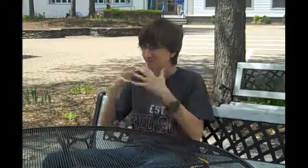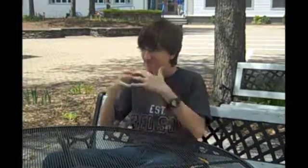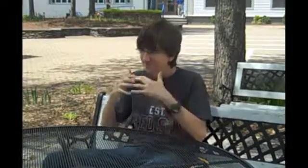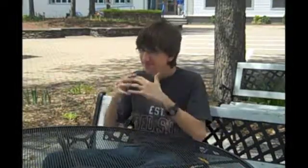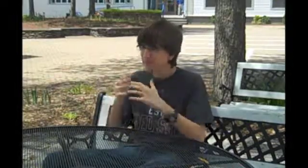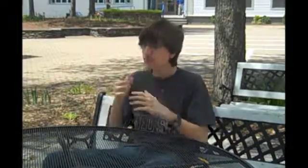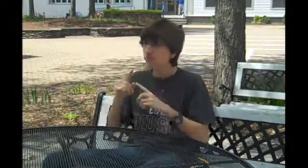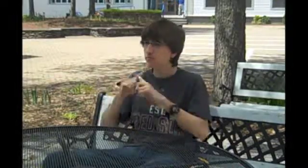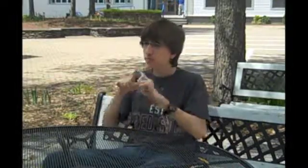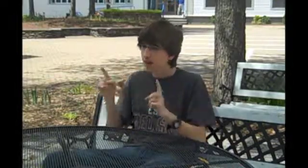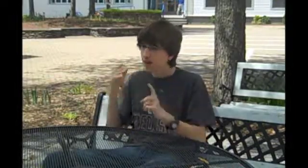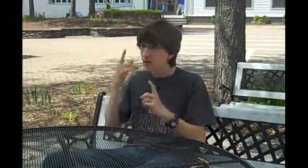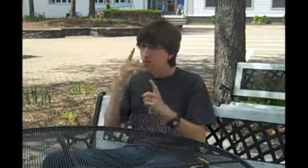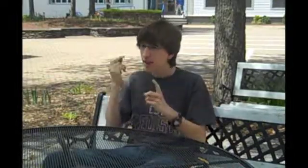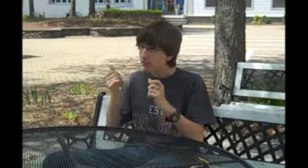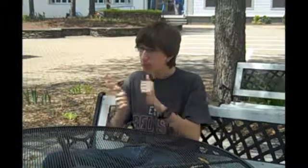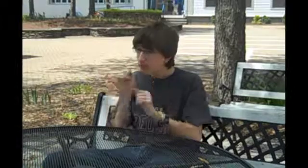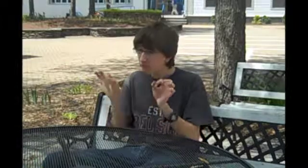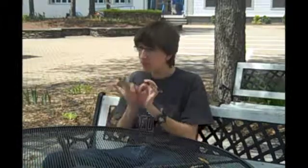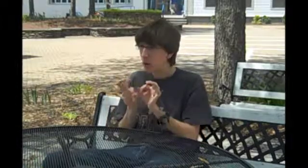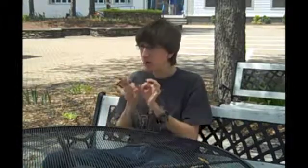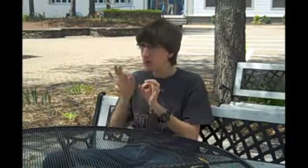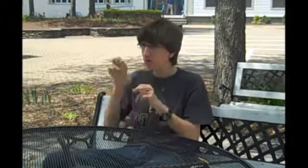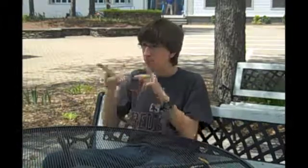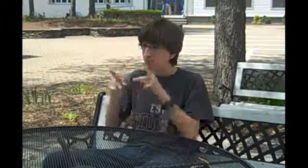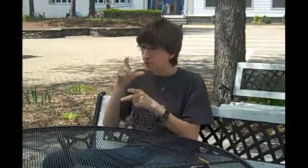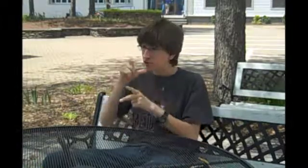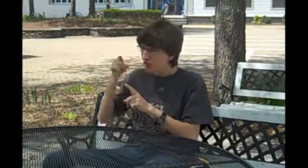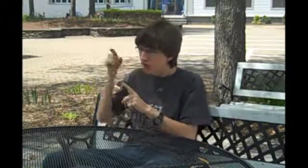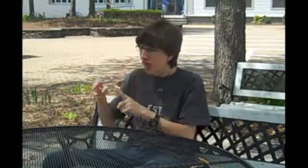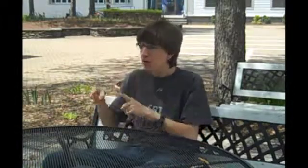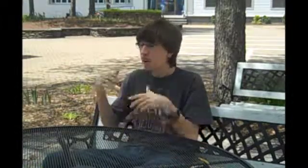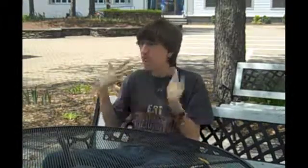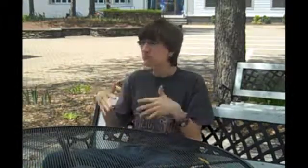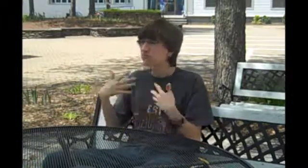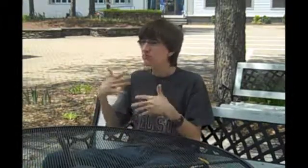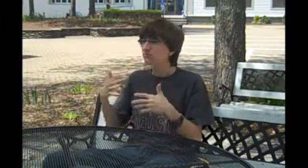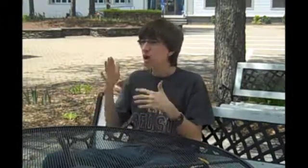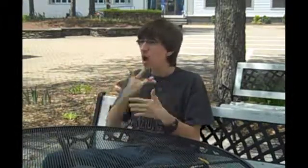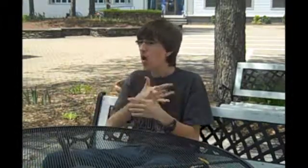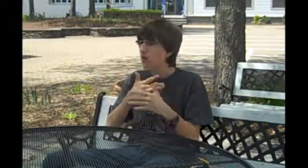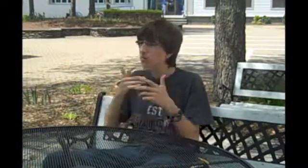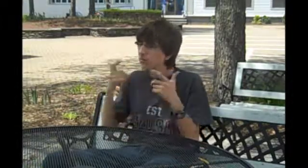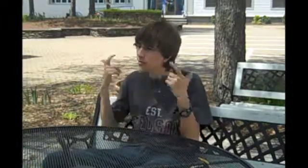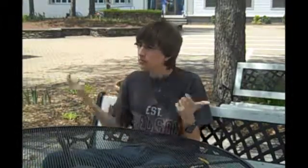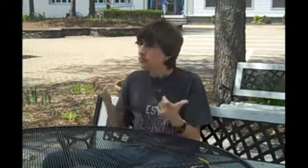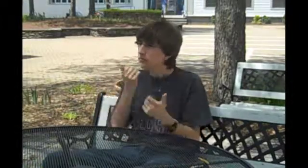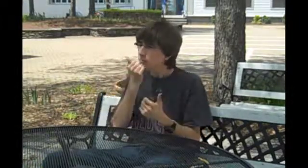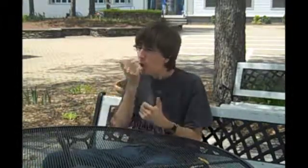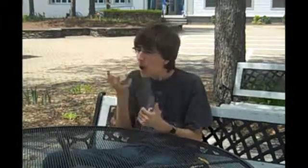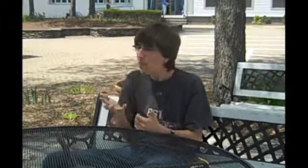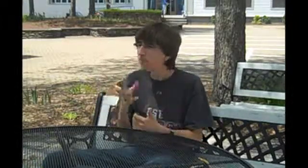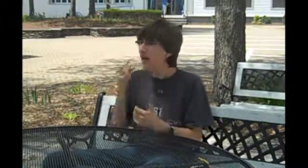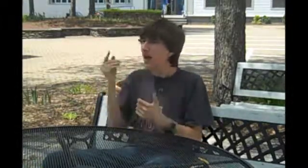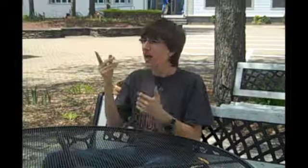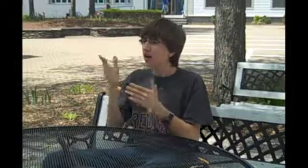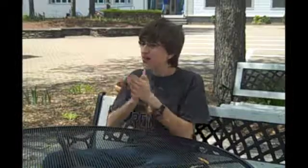have. They do so much more with less. Debilitating buildings, it's amazing. But the heart and soul